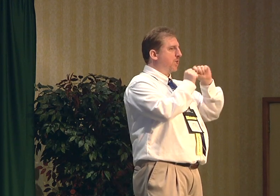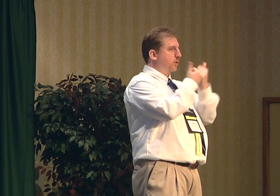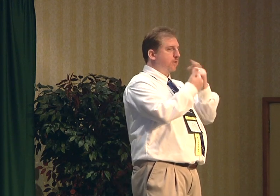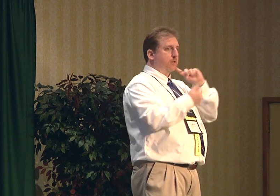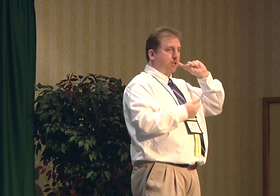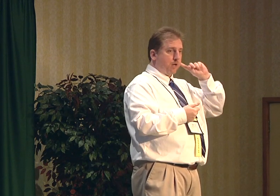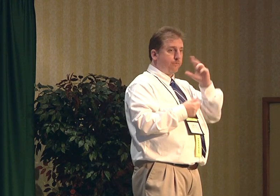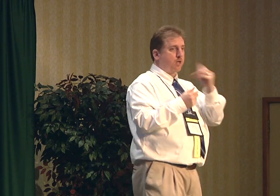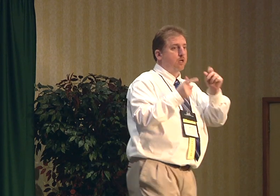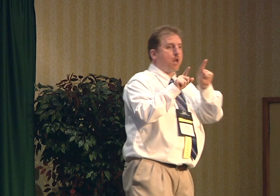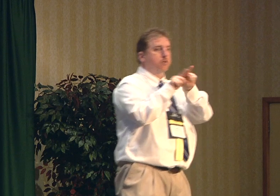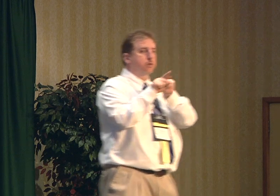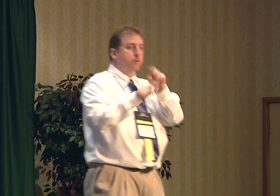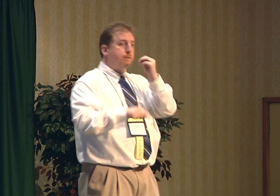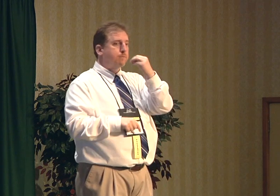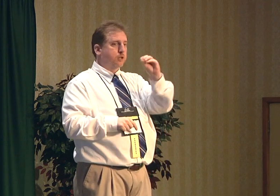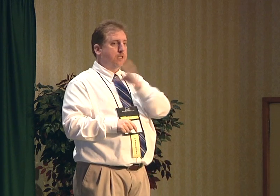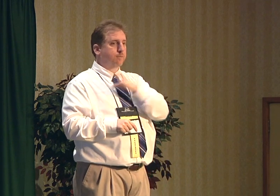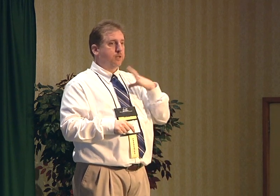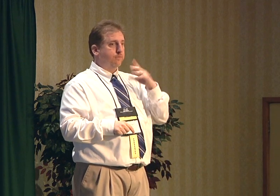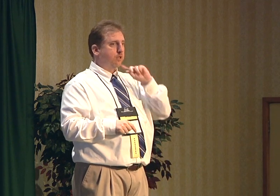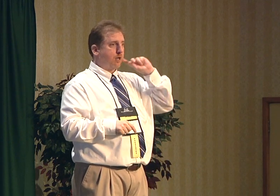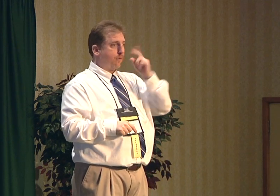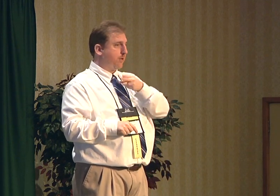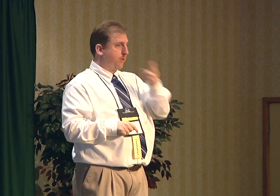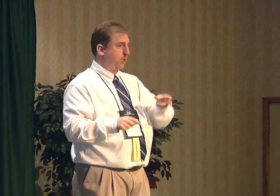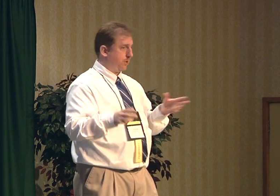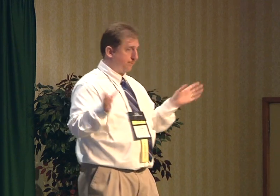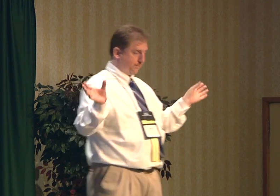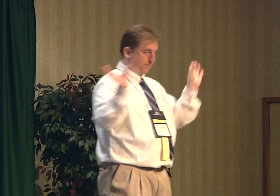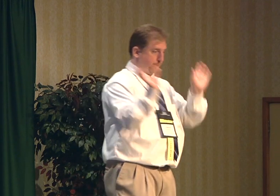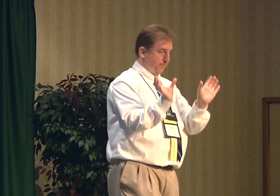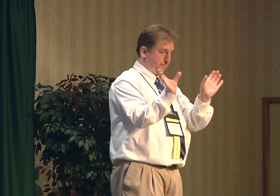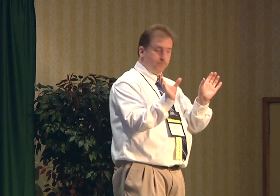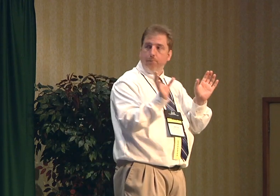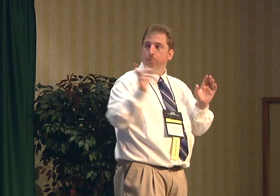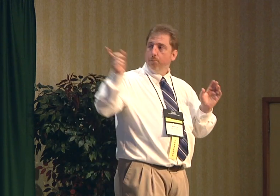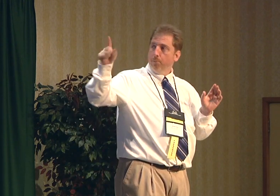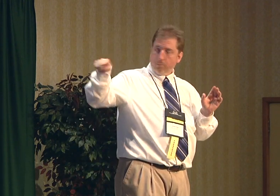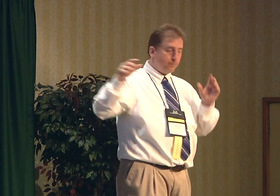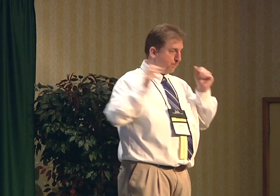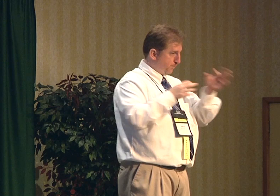And we were with the Missouri Association of the Deaf and also the Missouri Commission for the Deaf and Hard Hearing.